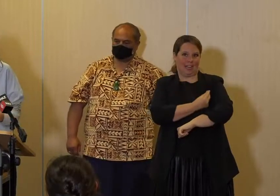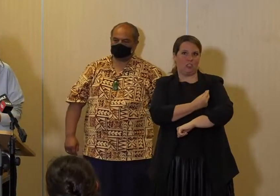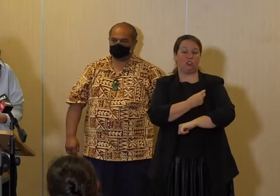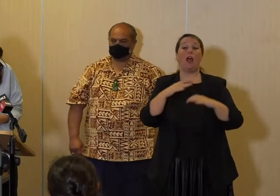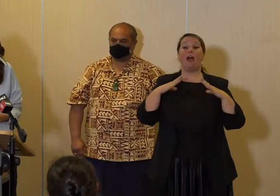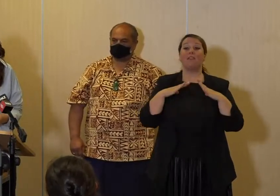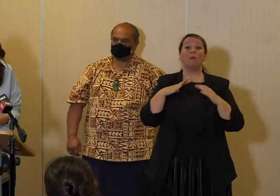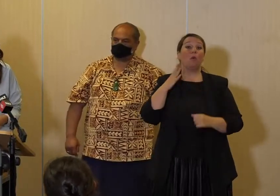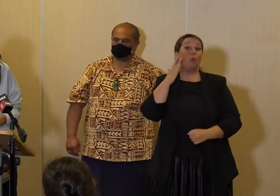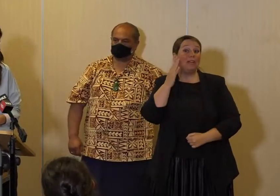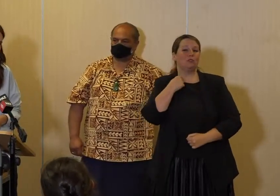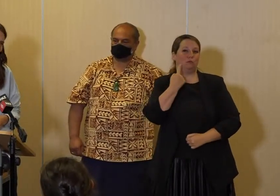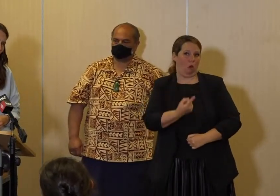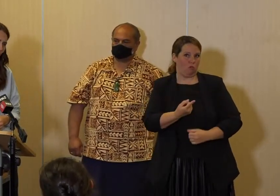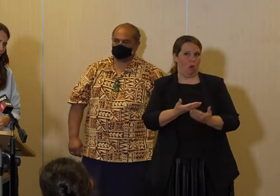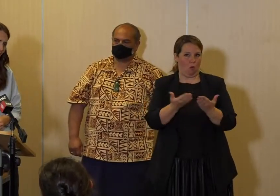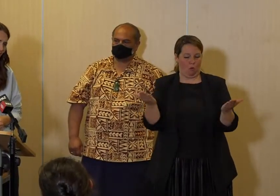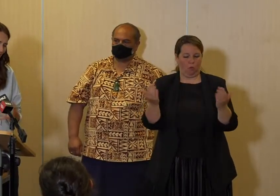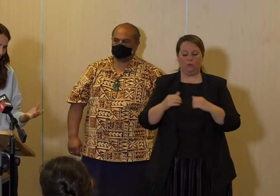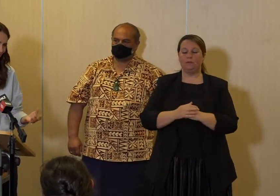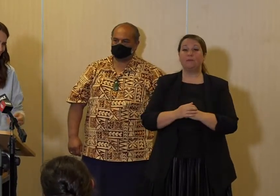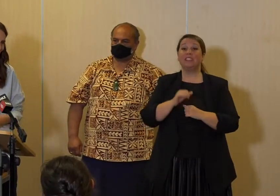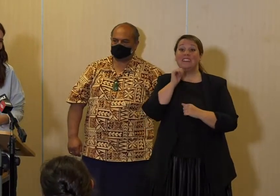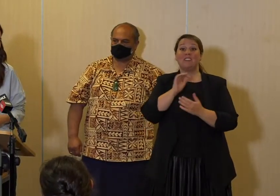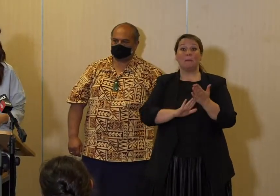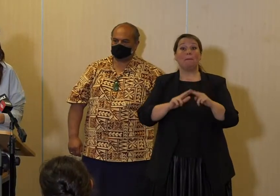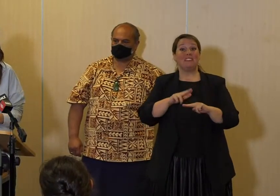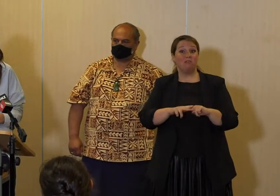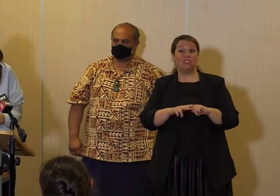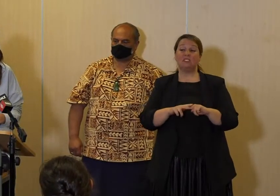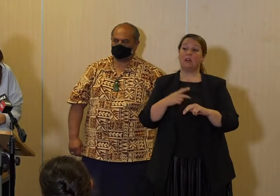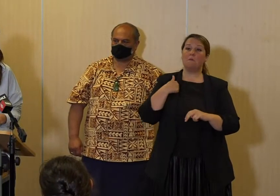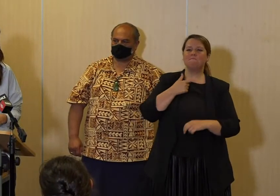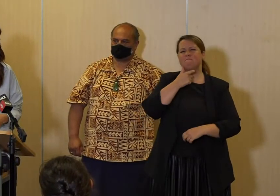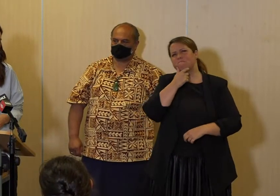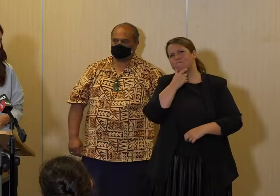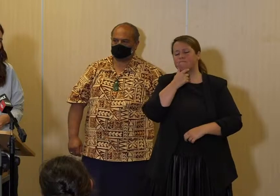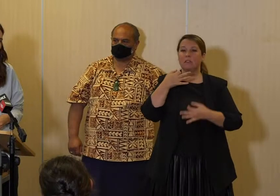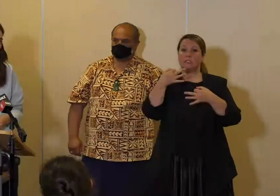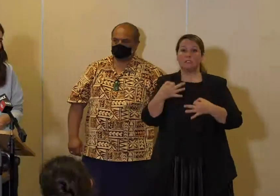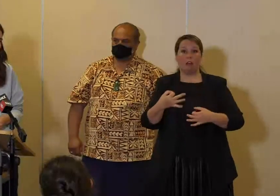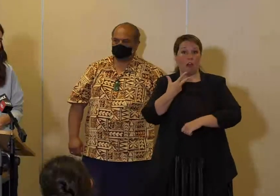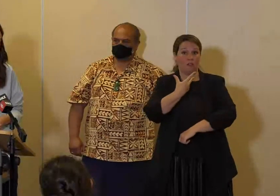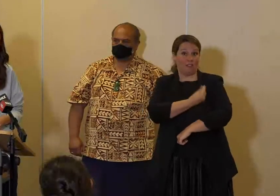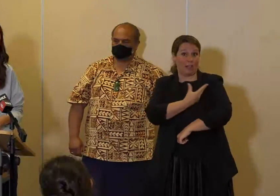any parent considering that decision, the one thing I would say is